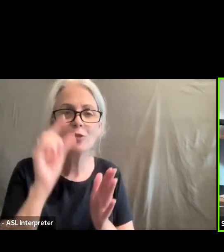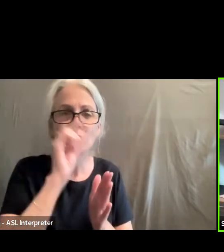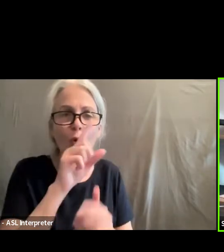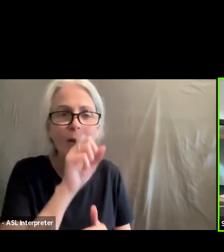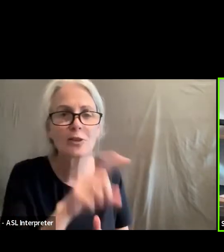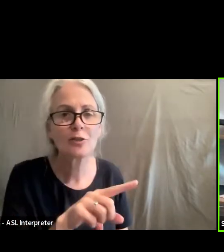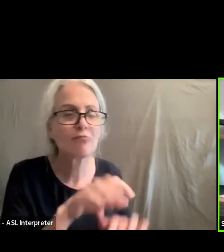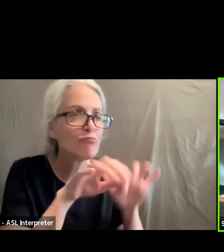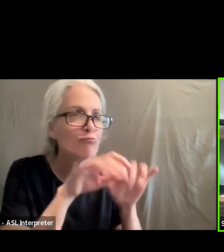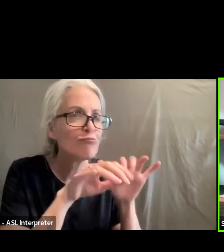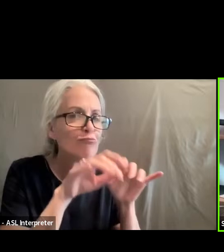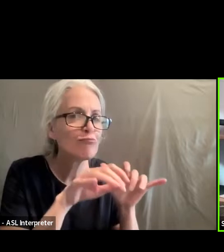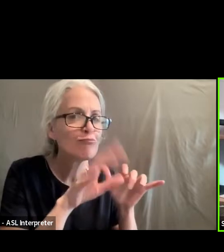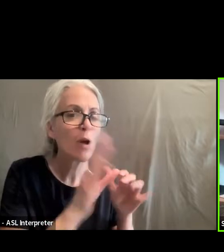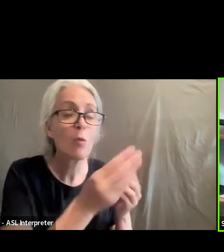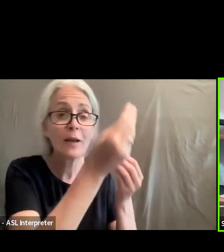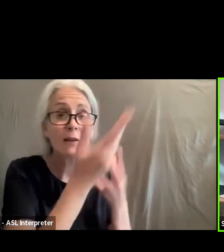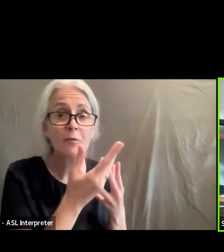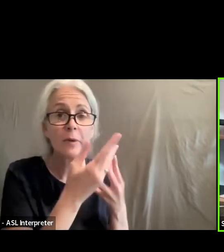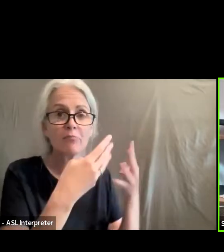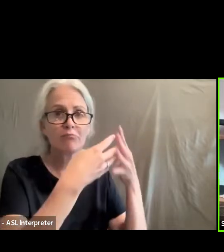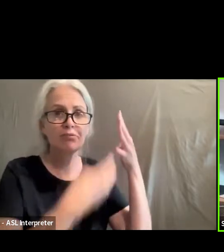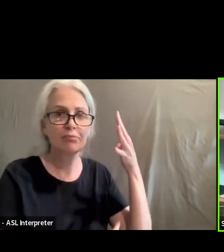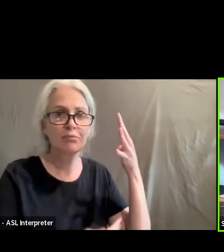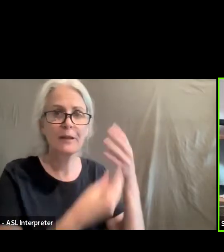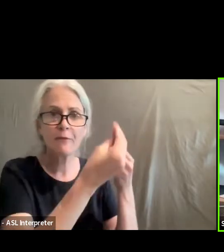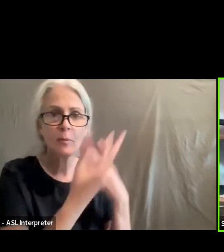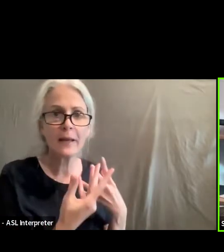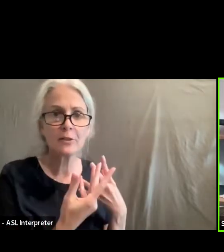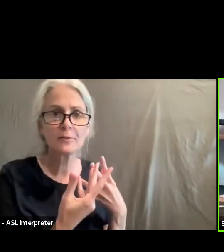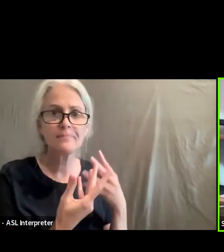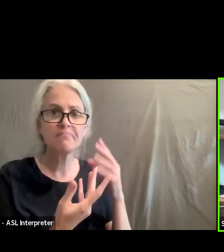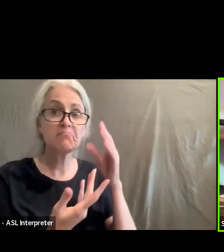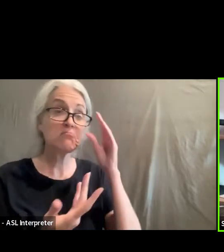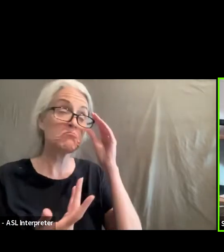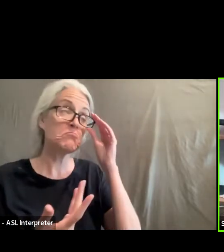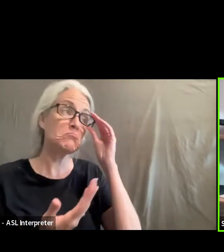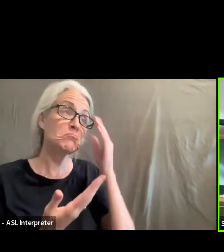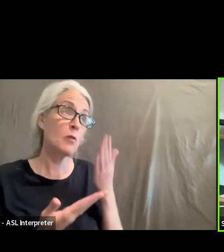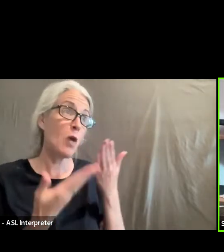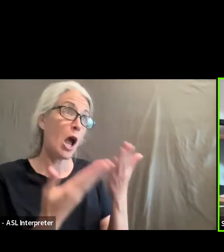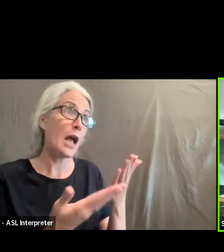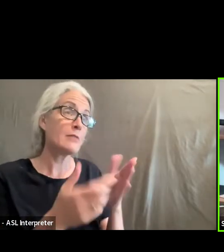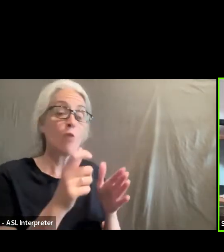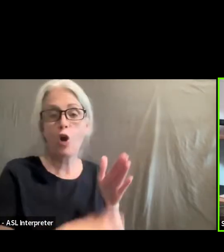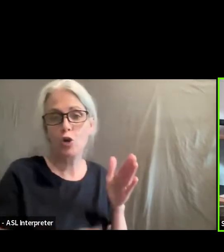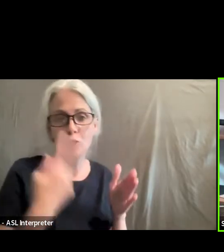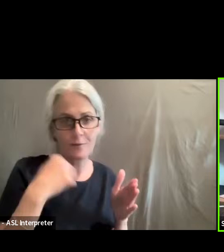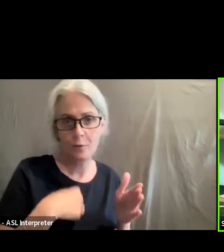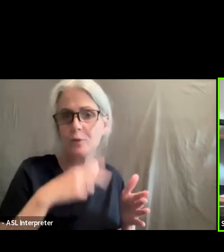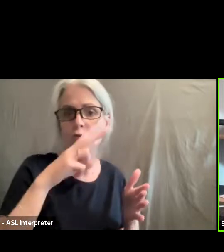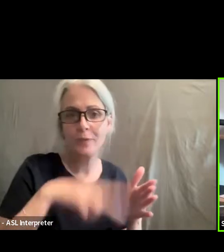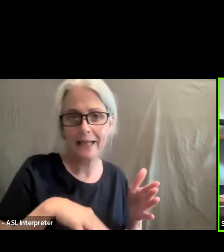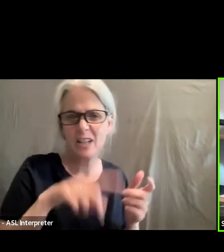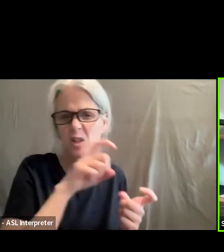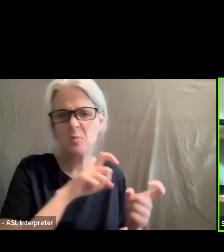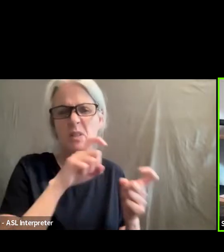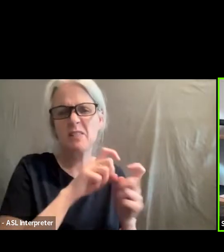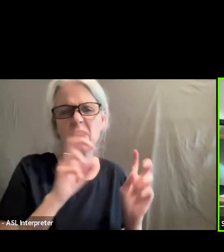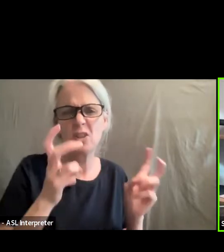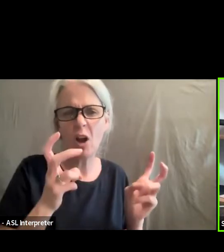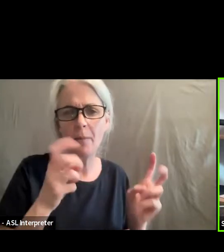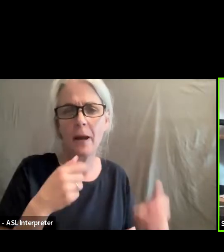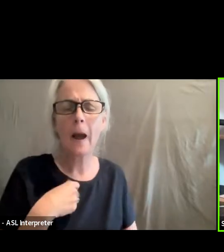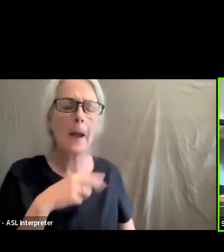through a search bar, it's going to give me information. And let's say it provides articles for me to read on a particular topic. Well, then I